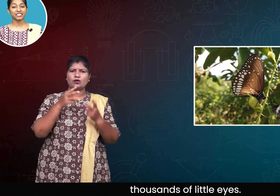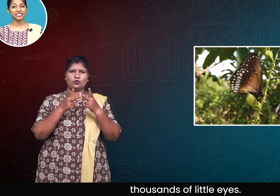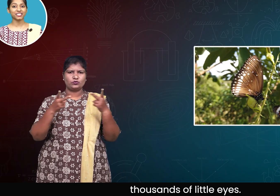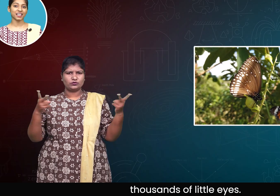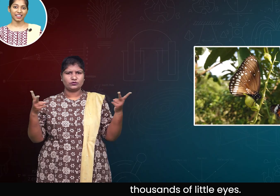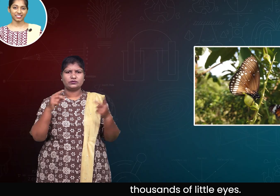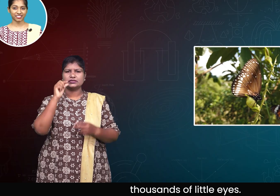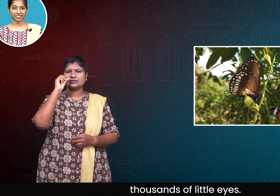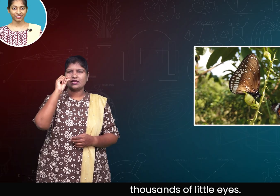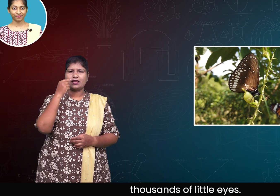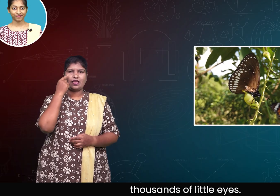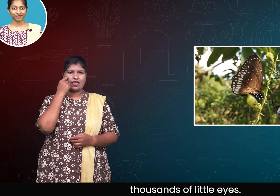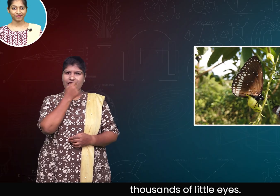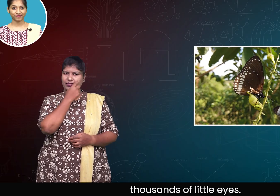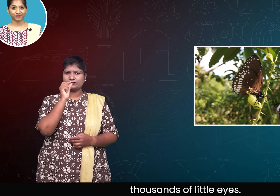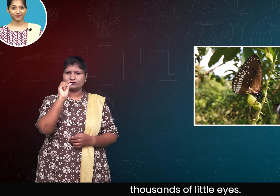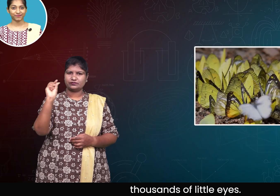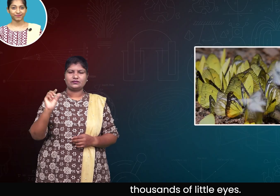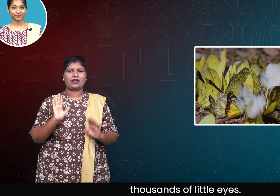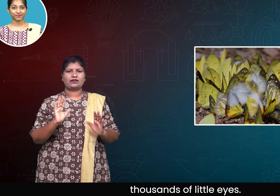of little eyes.